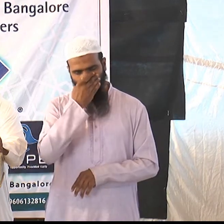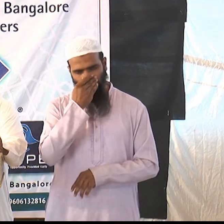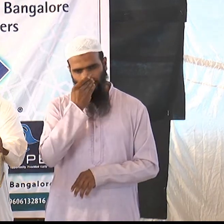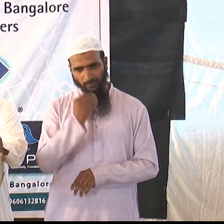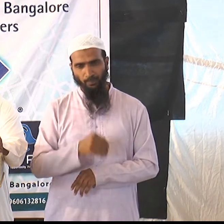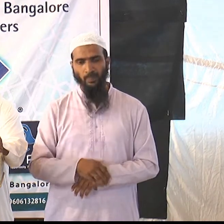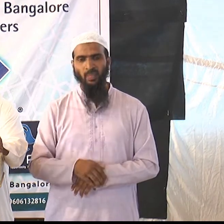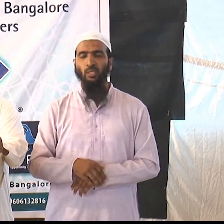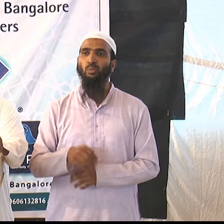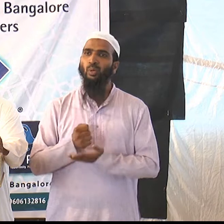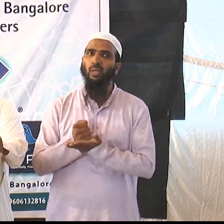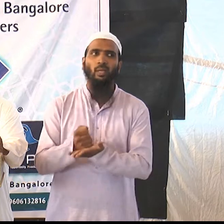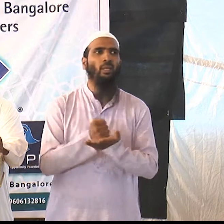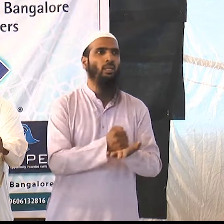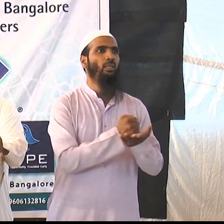welfare of the society.